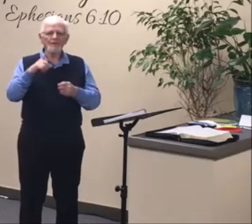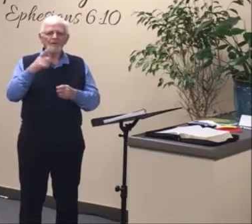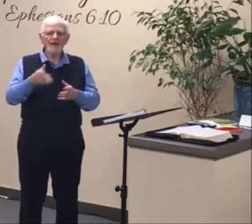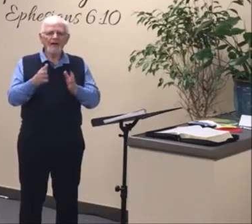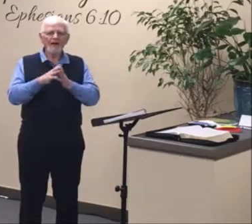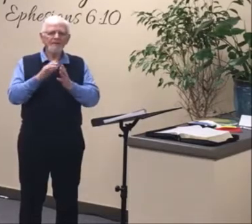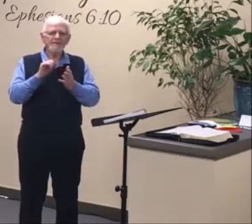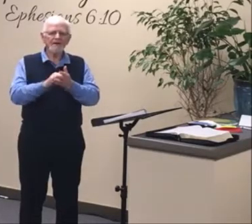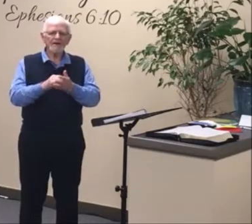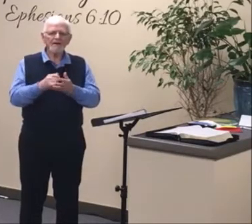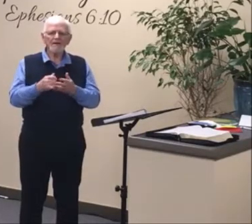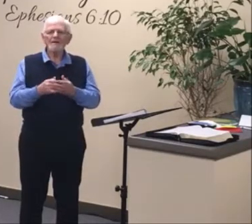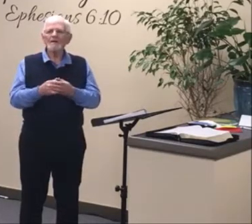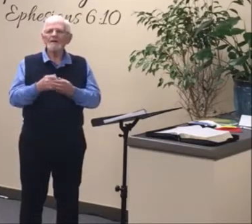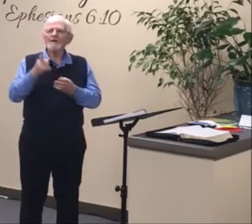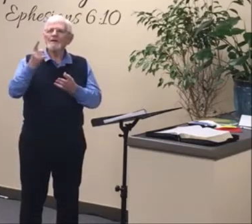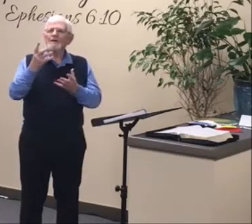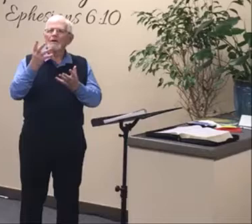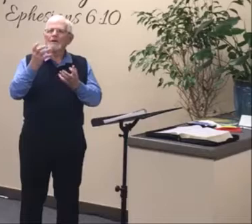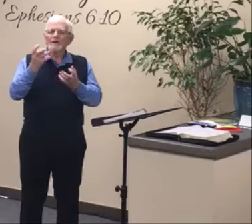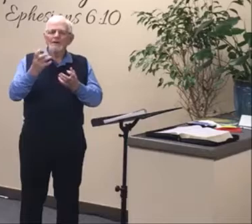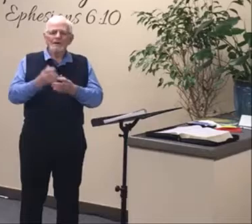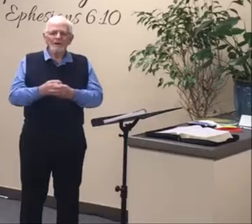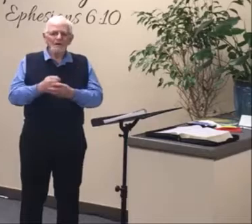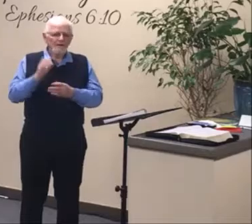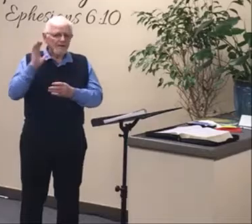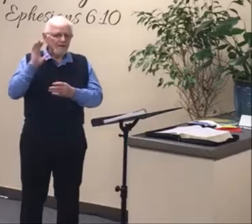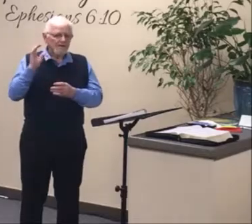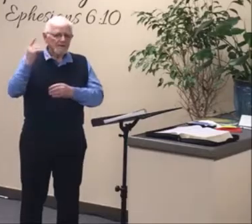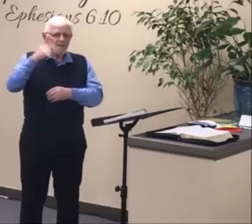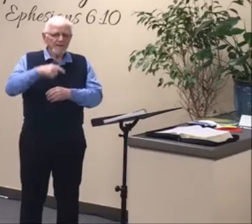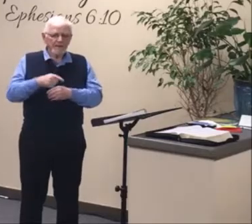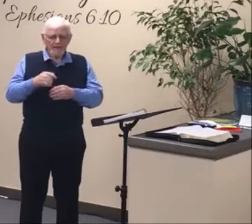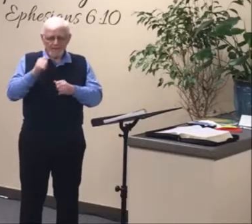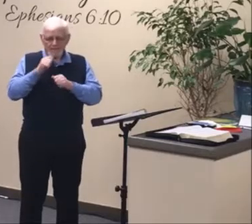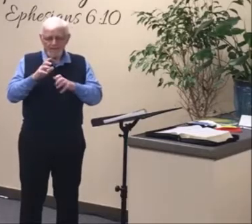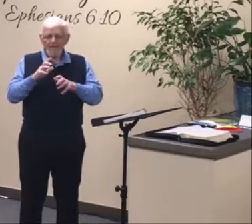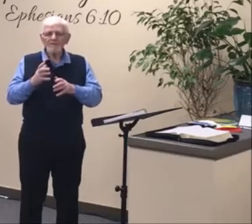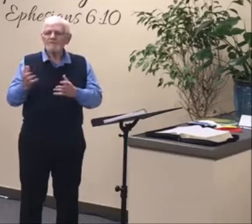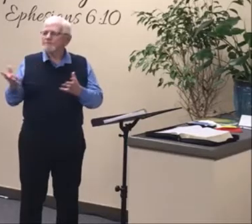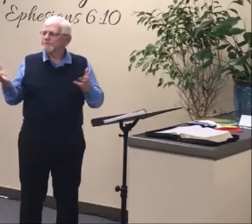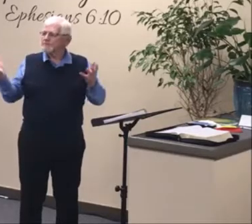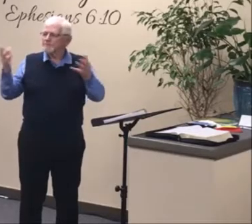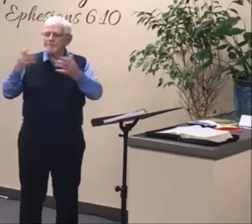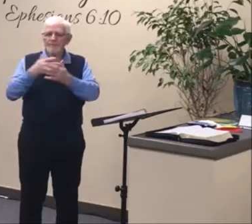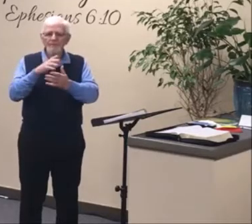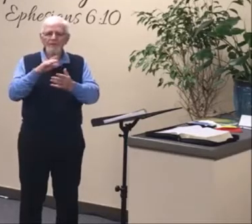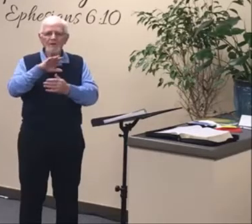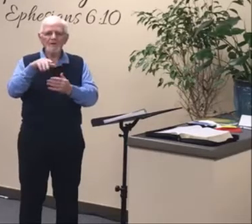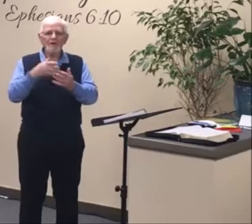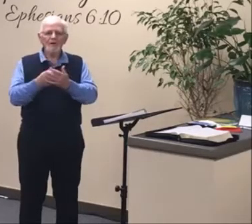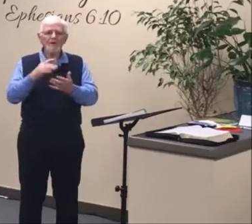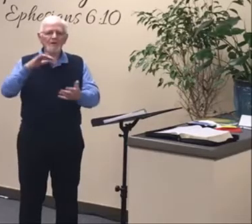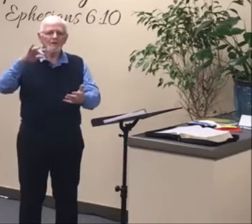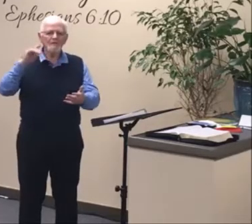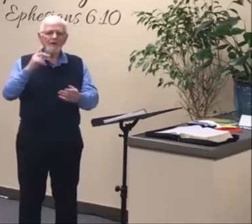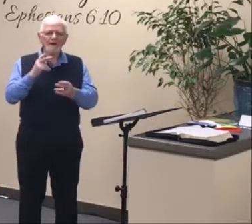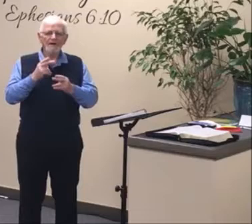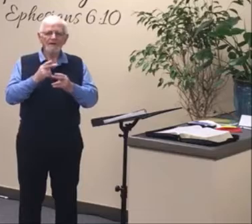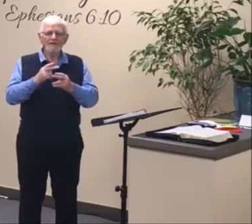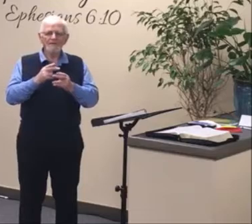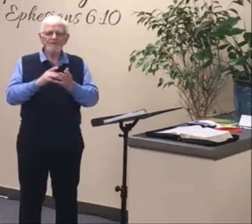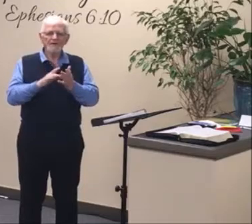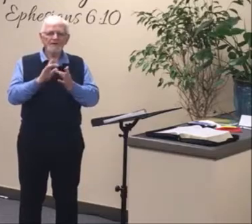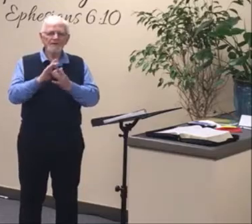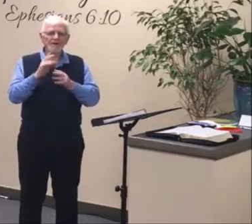willing to hear from you today and to address those things. Lord, I ask you to bless the service and the singing and everything done here. We glorify you in Jesus' name. Amen.